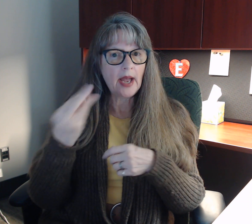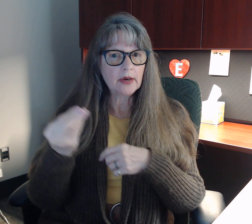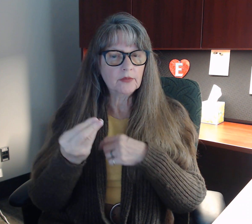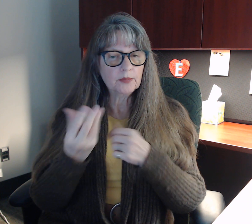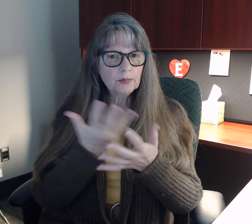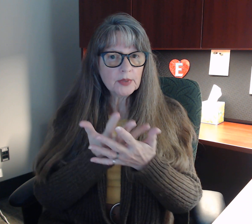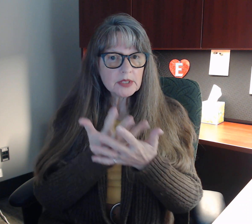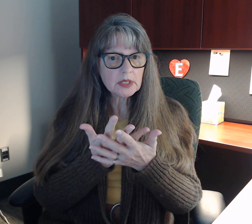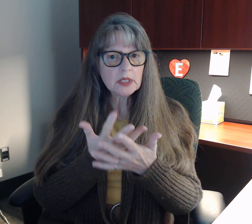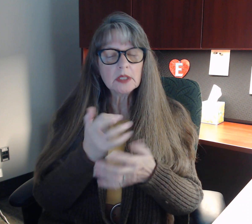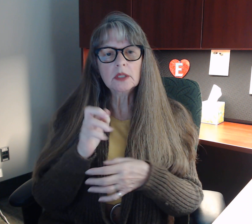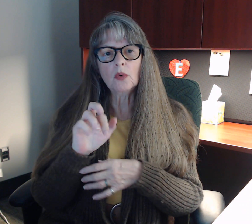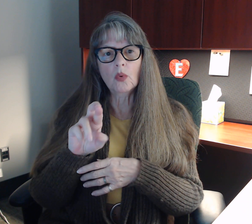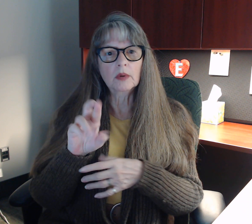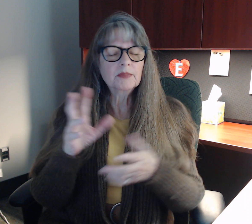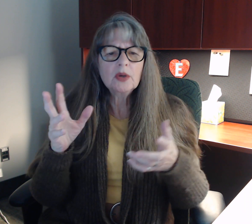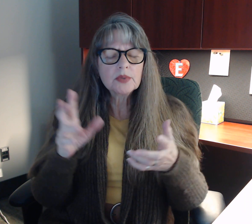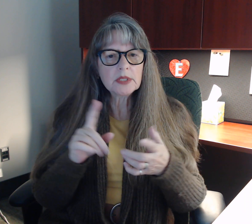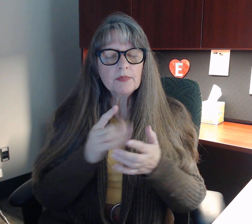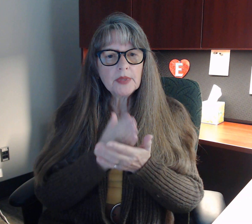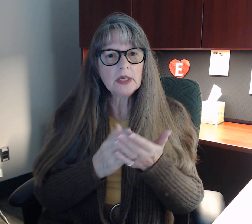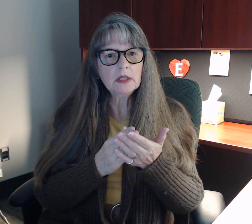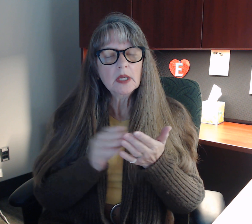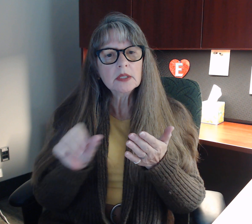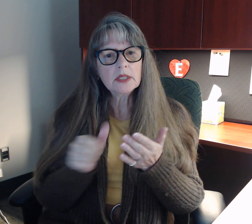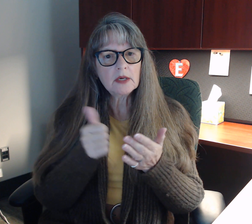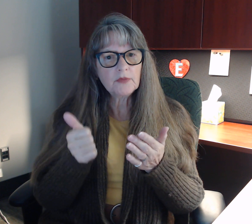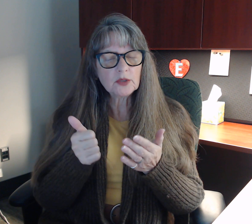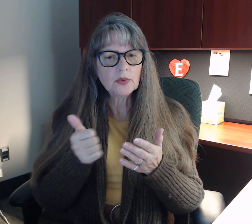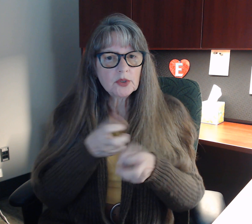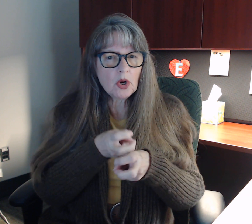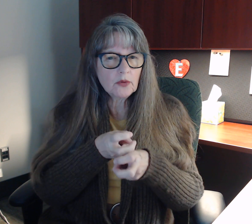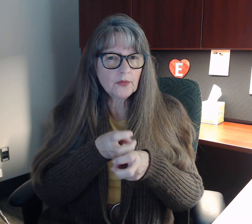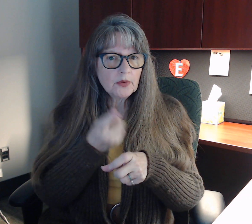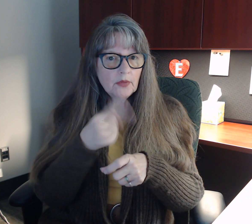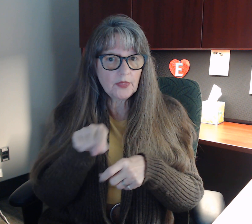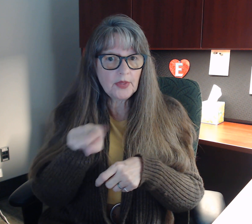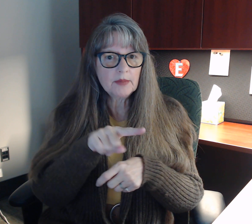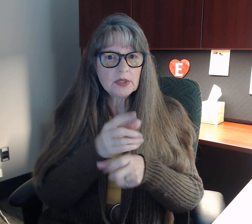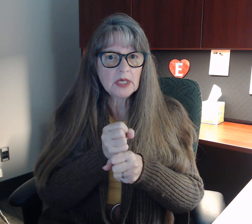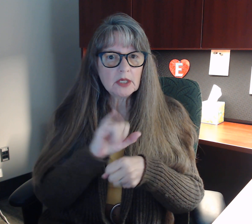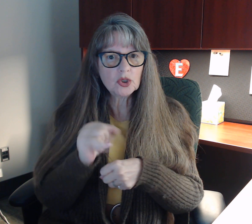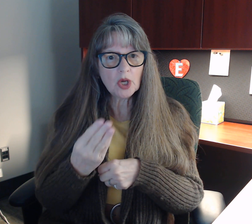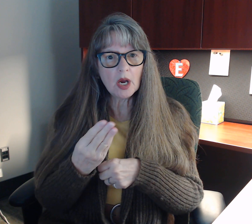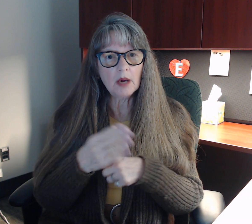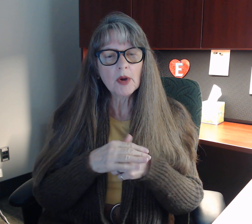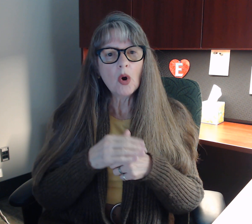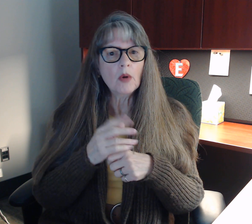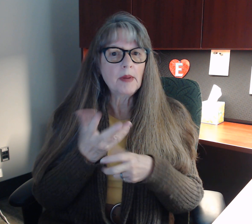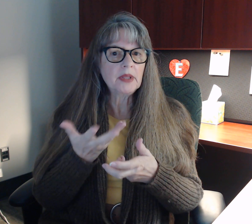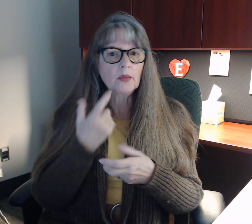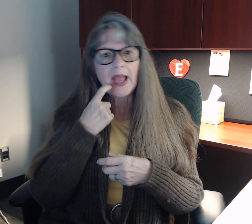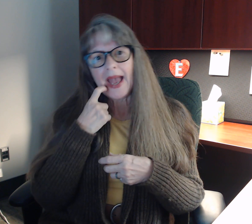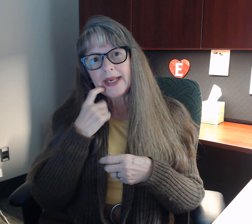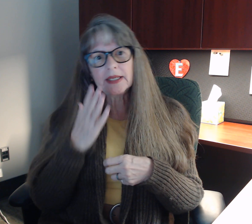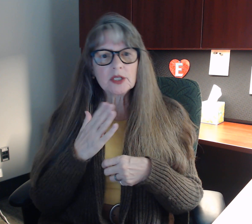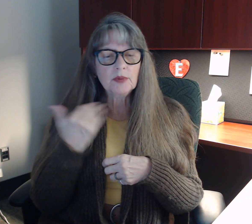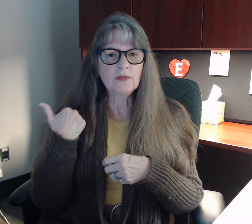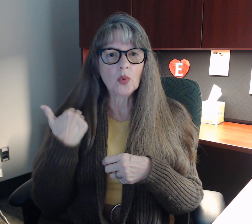of prison, or something to that effect, where it's hard for them to get a job, or maybe they were addicts before,